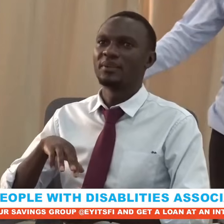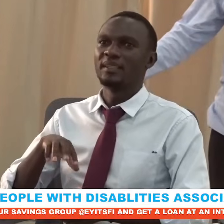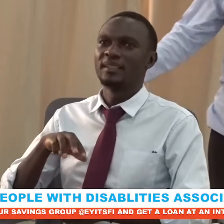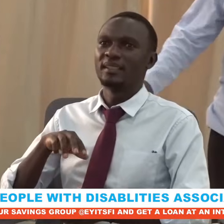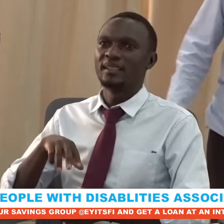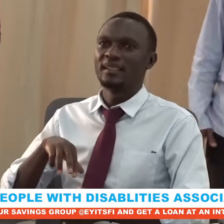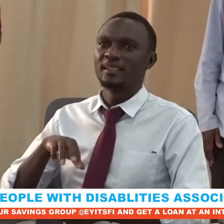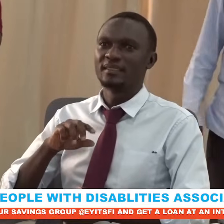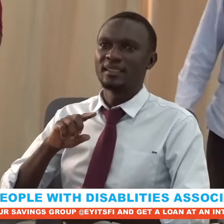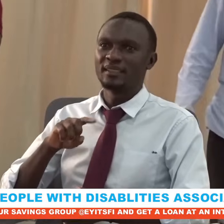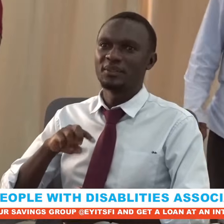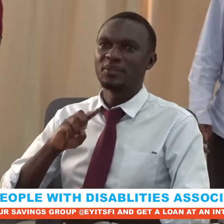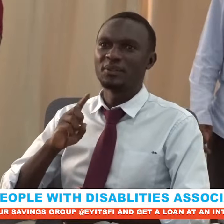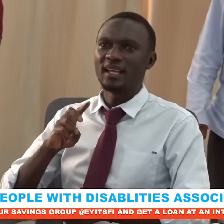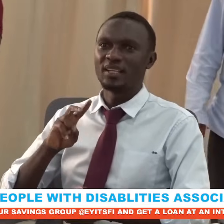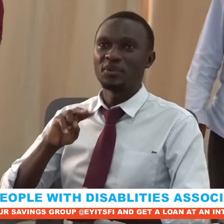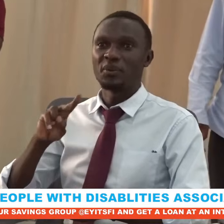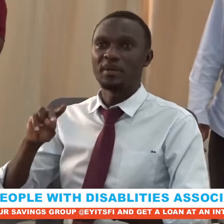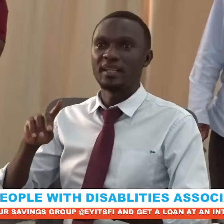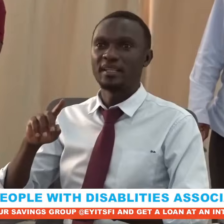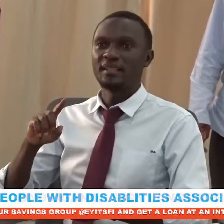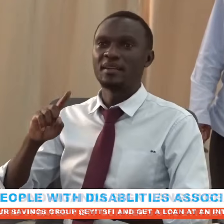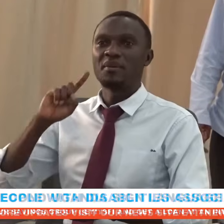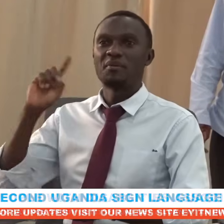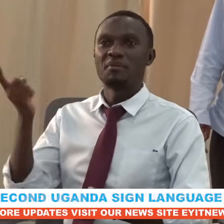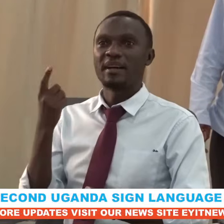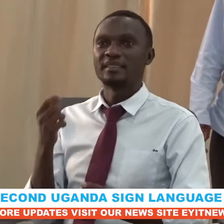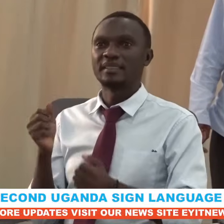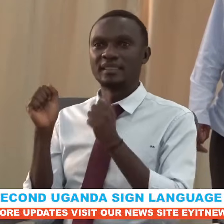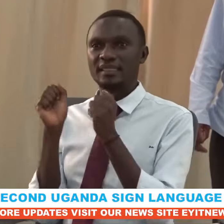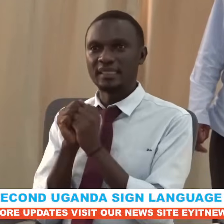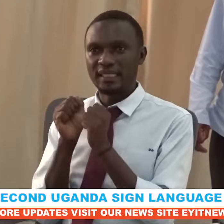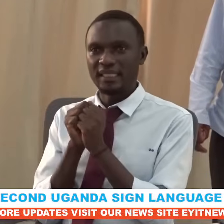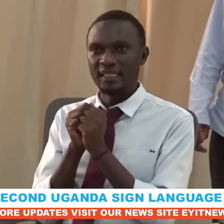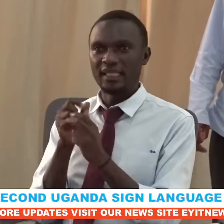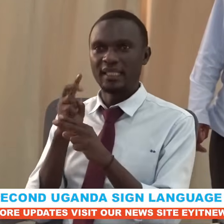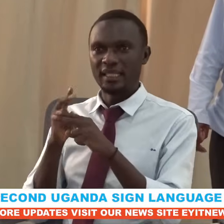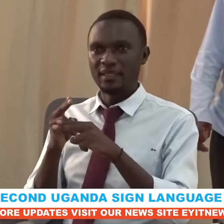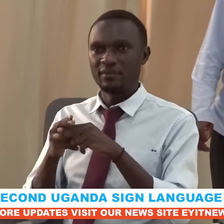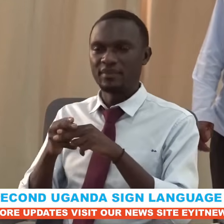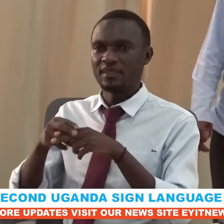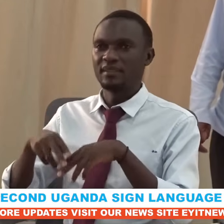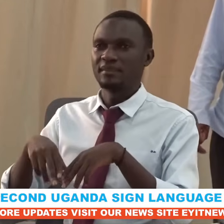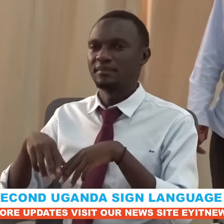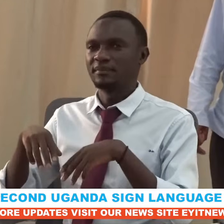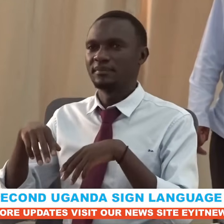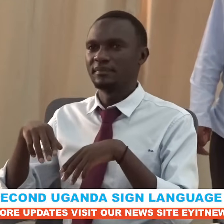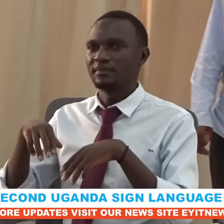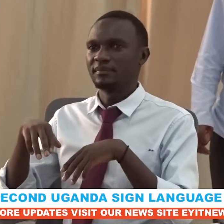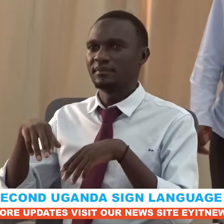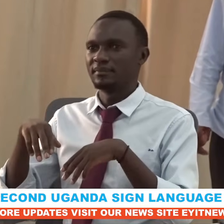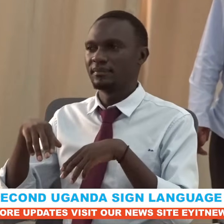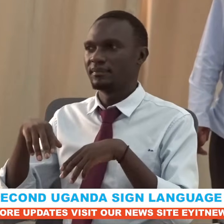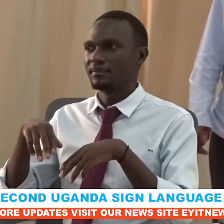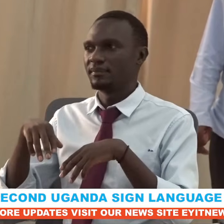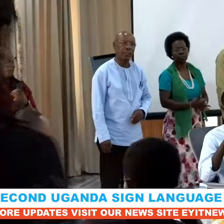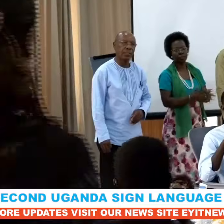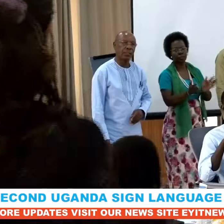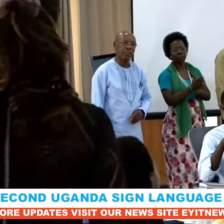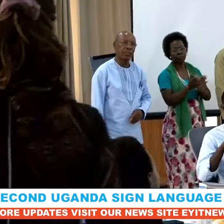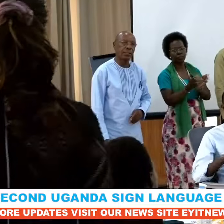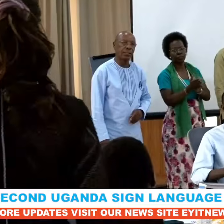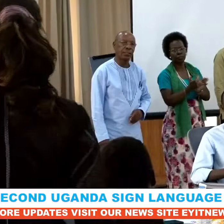Yes. Yes, walk like a graduate. As she's coming, we have Asimwe. Please clap for